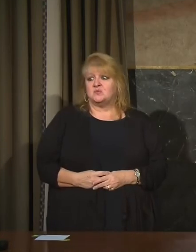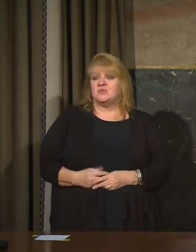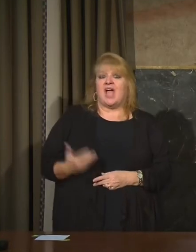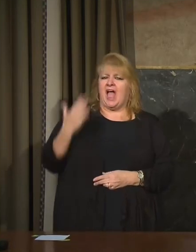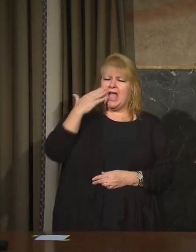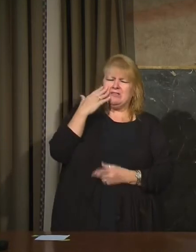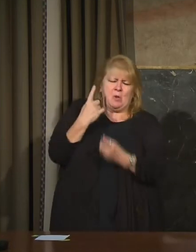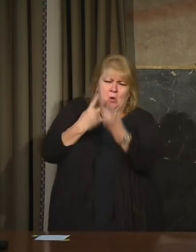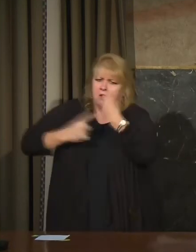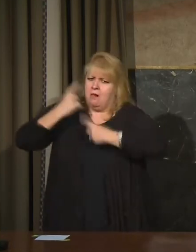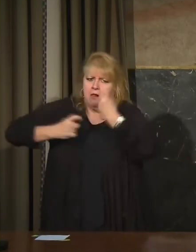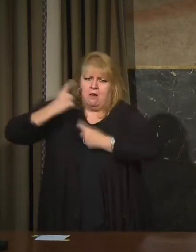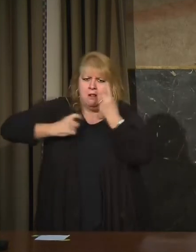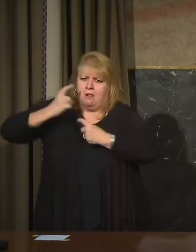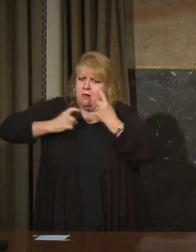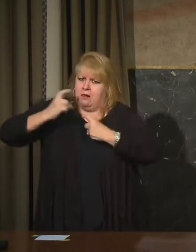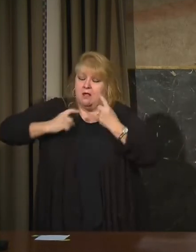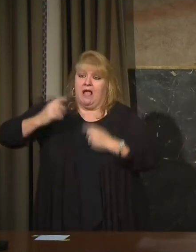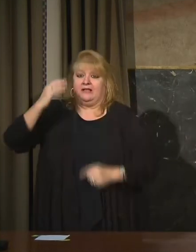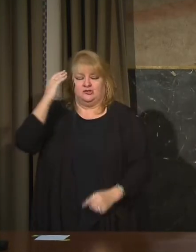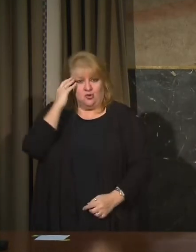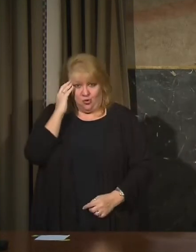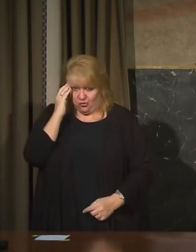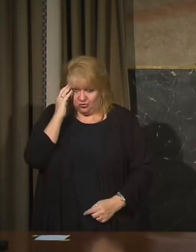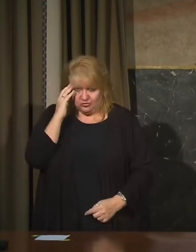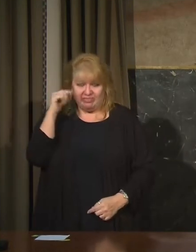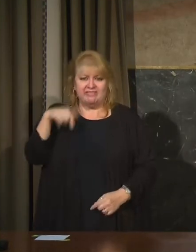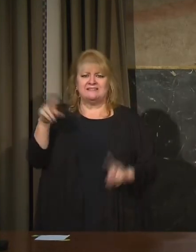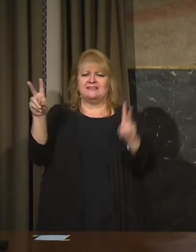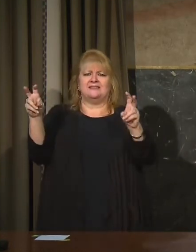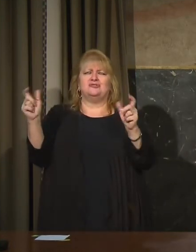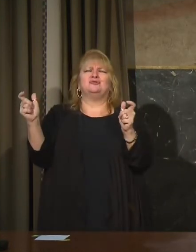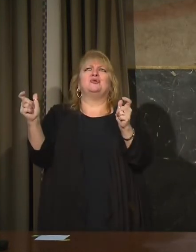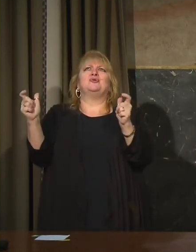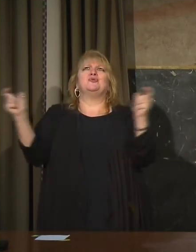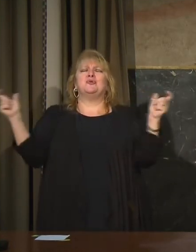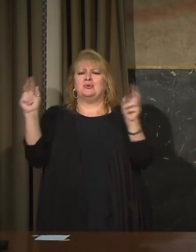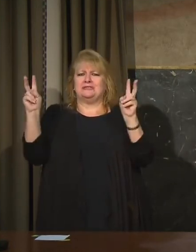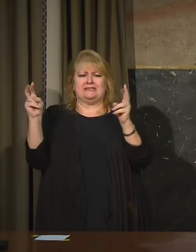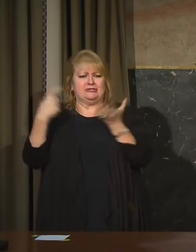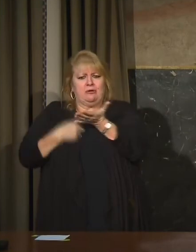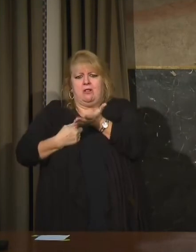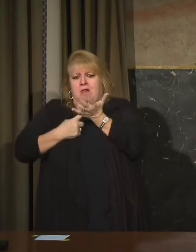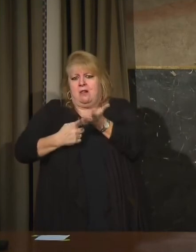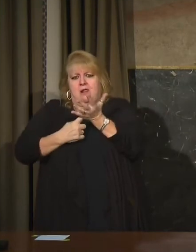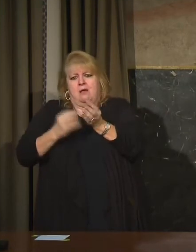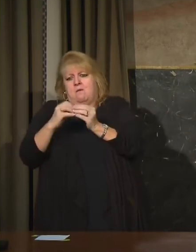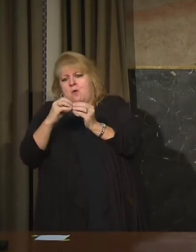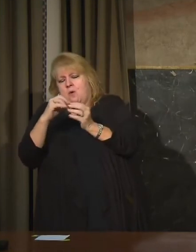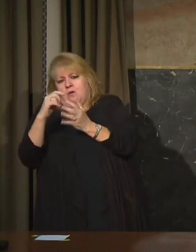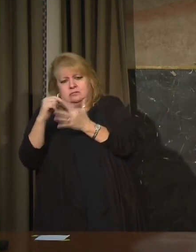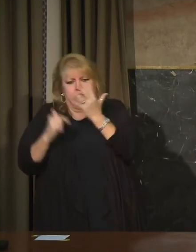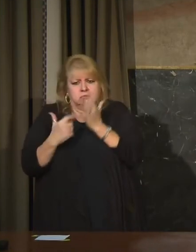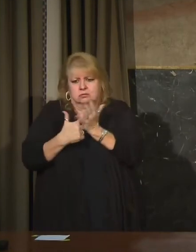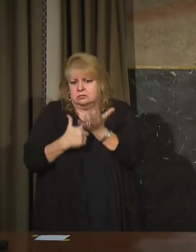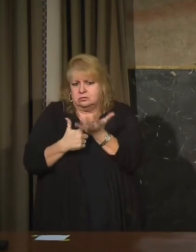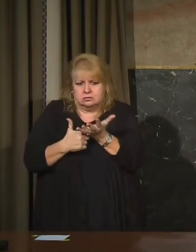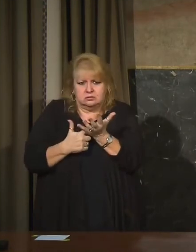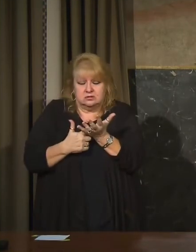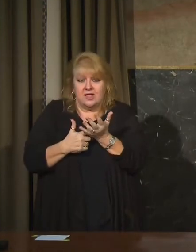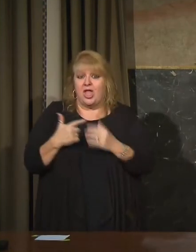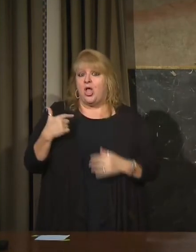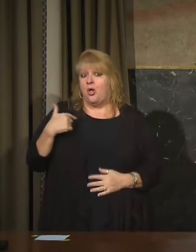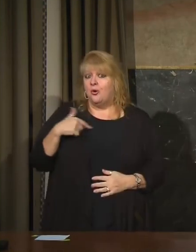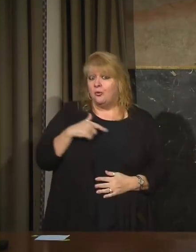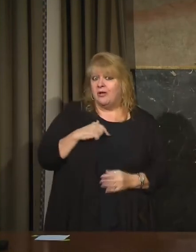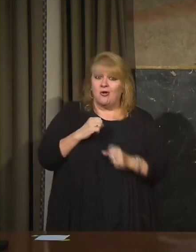issue. And there's no doubt that we're making mistakes. We're also learning, and we're